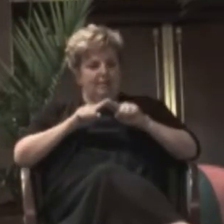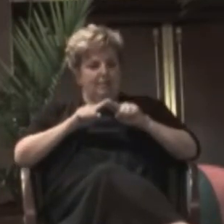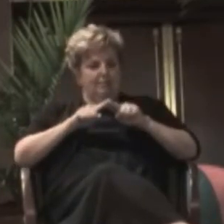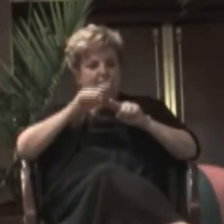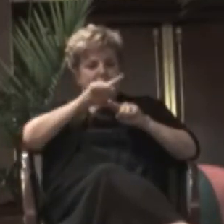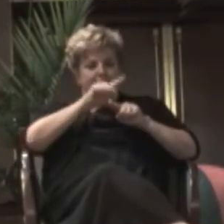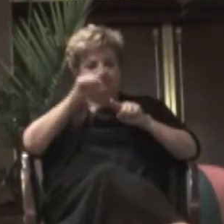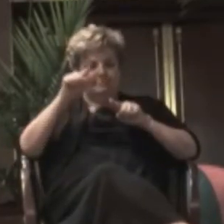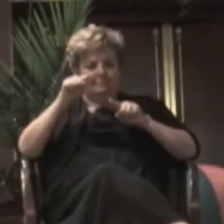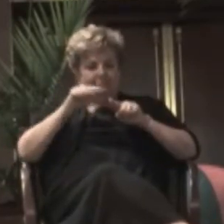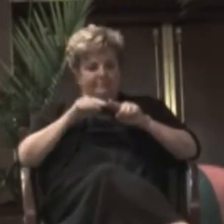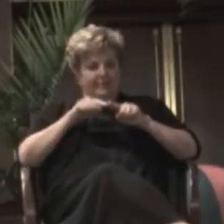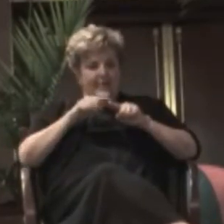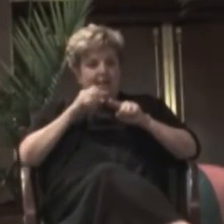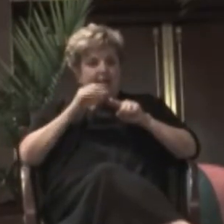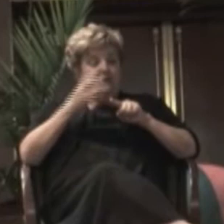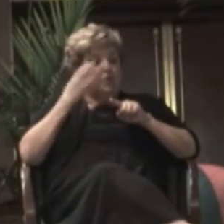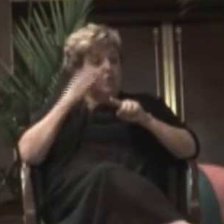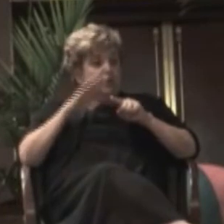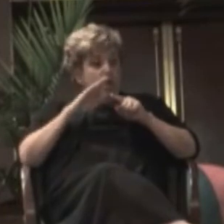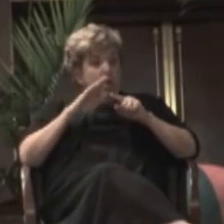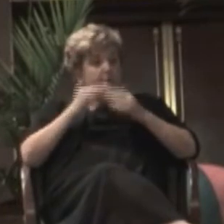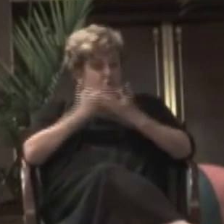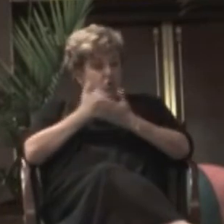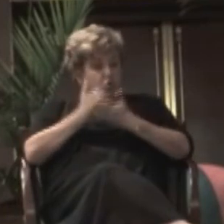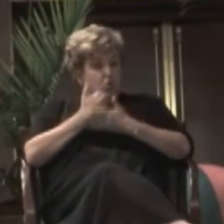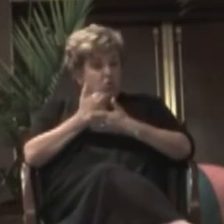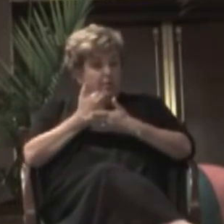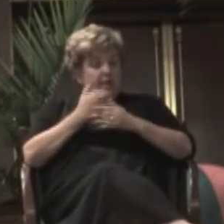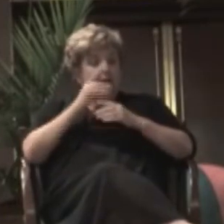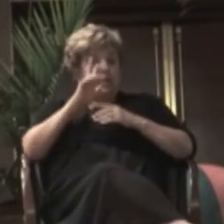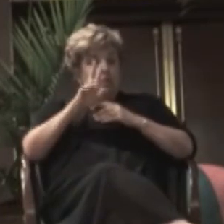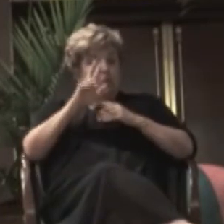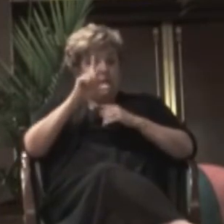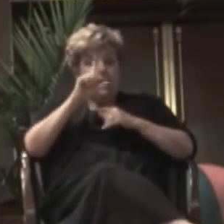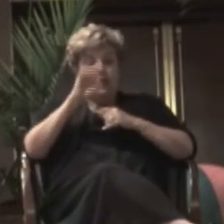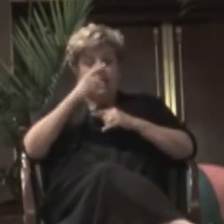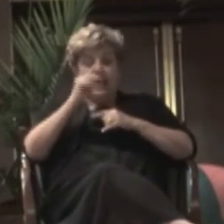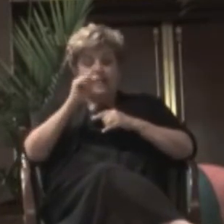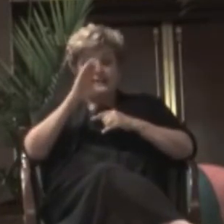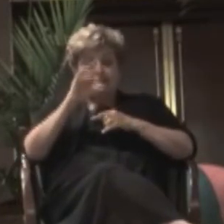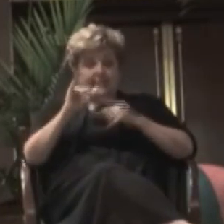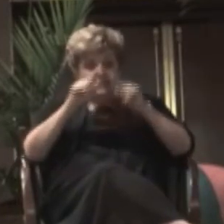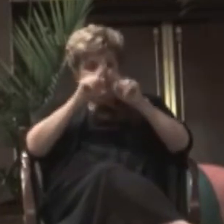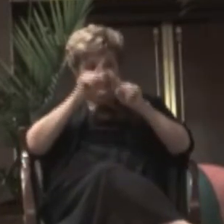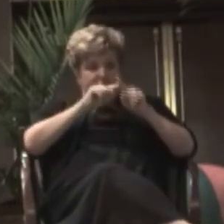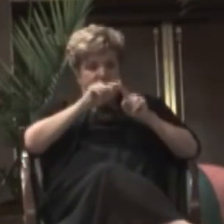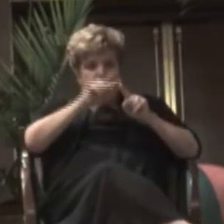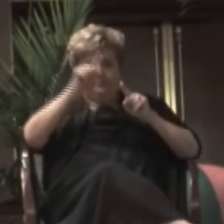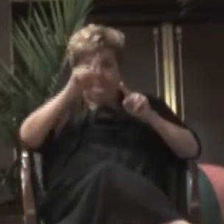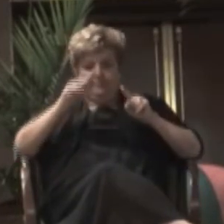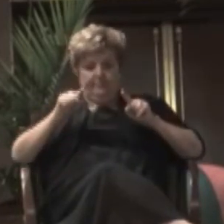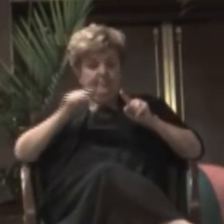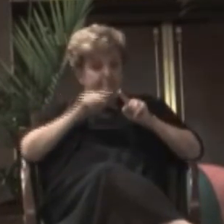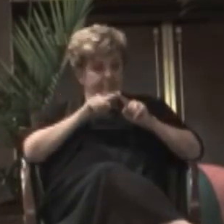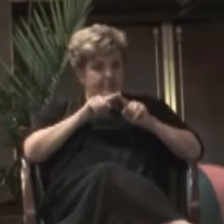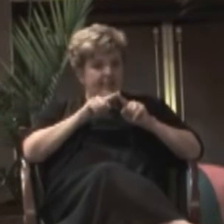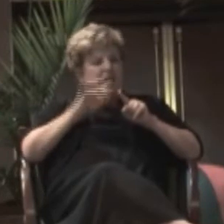Anybody that might be relatively new to the program, three legacies are simply, they're the principles we stand on. You